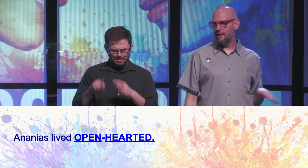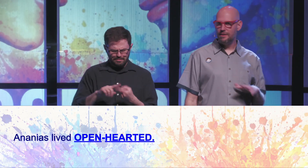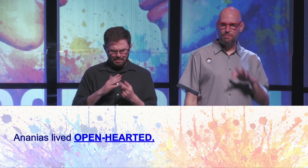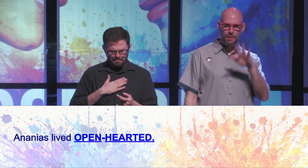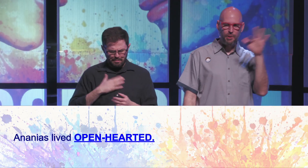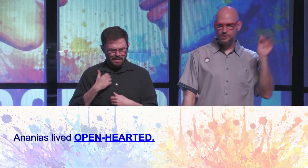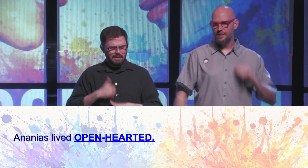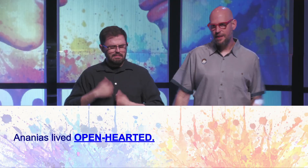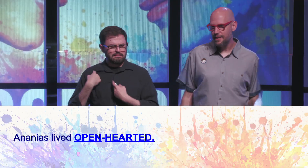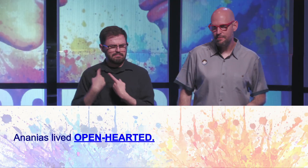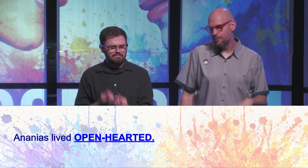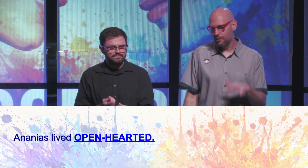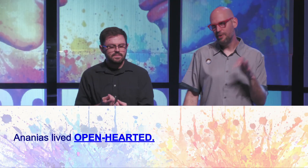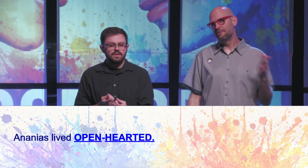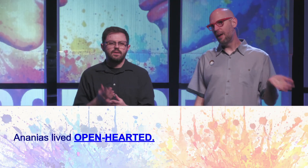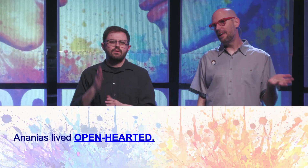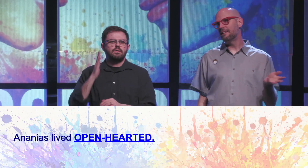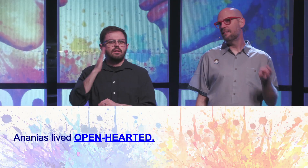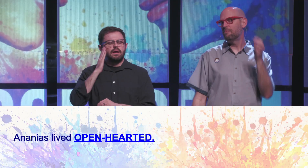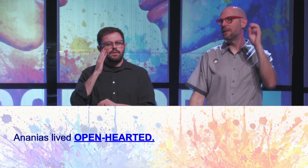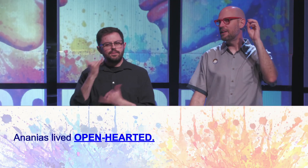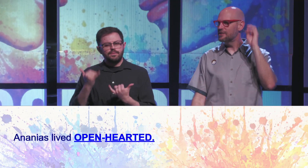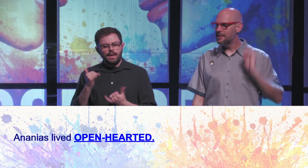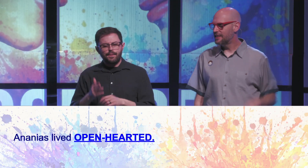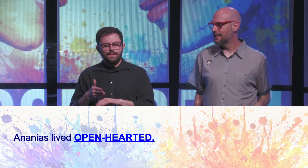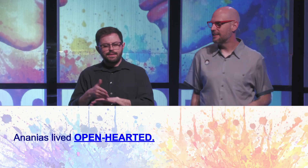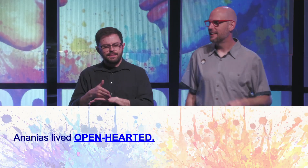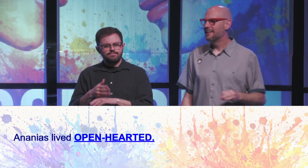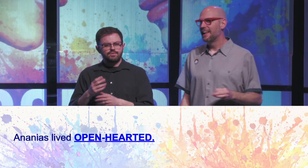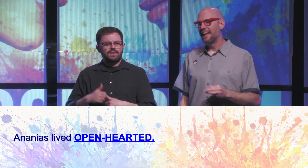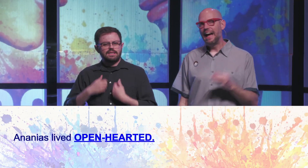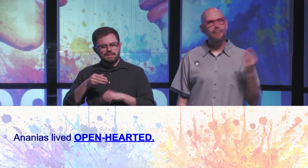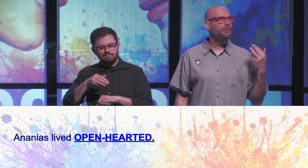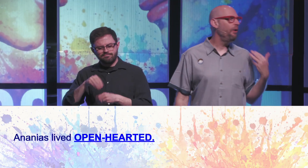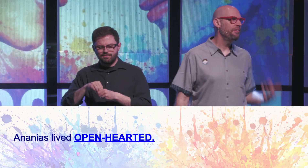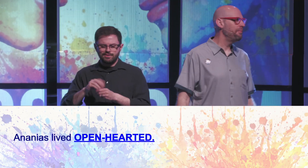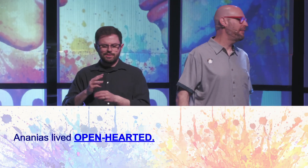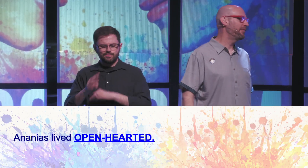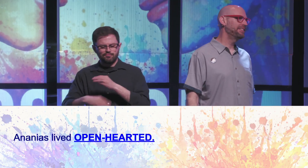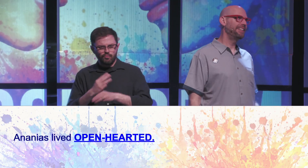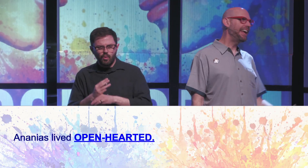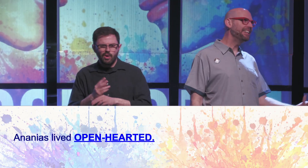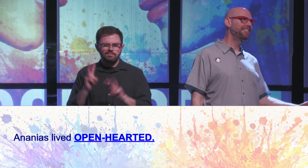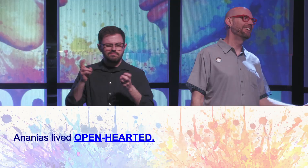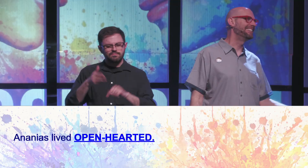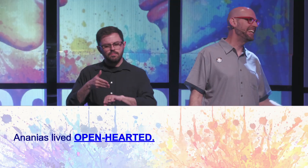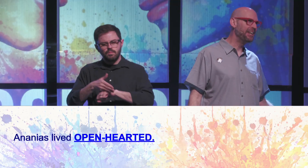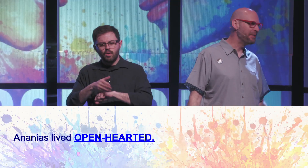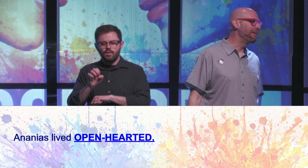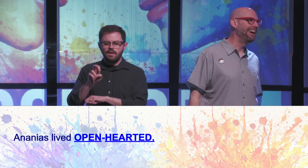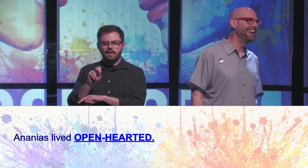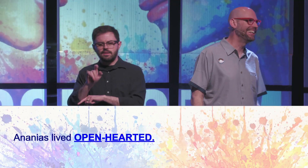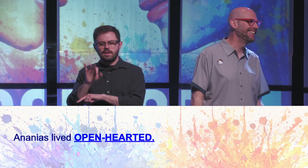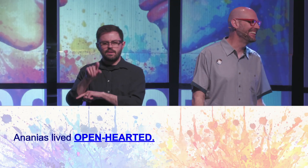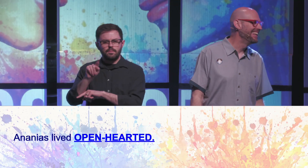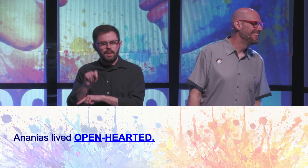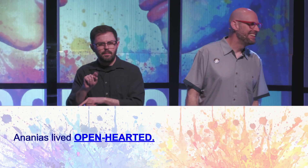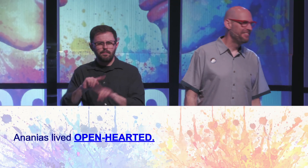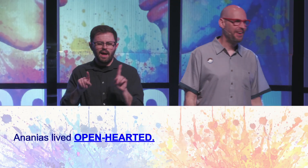in a post-enlightenment world, right? But here's the thing. I don't know if my first answer is, here am